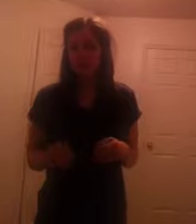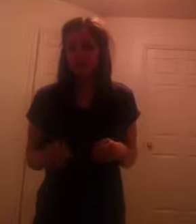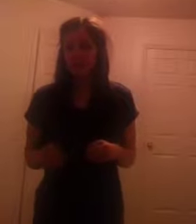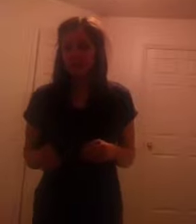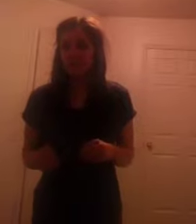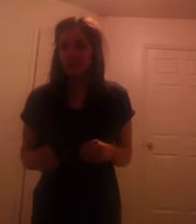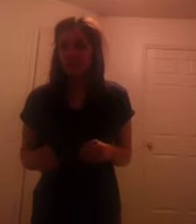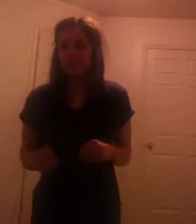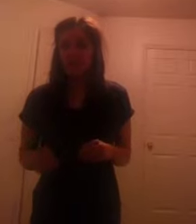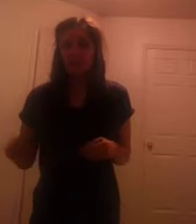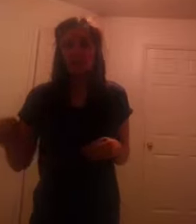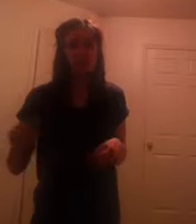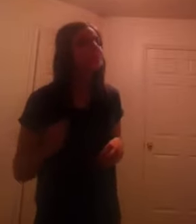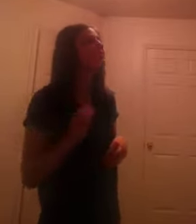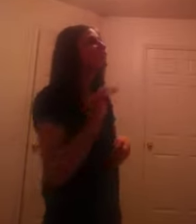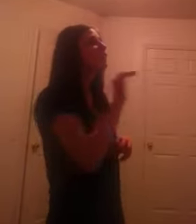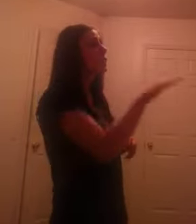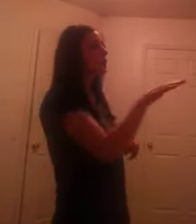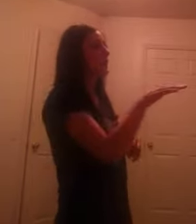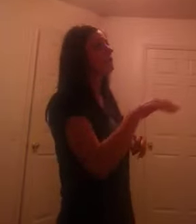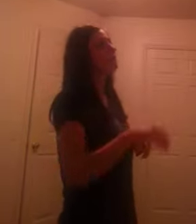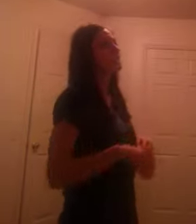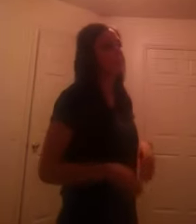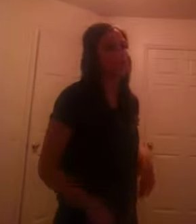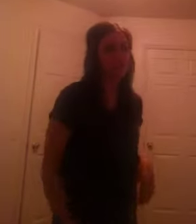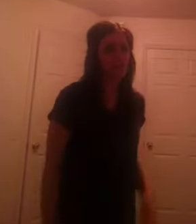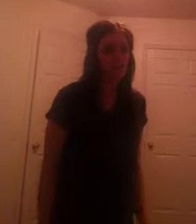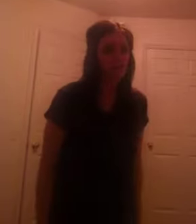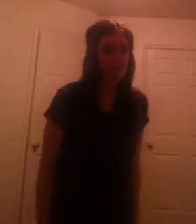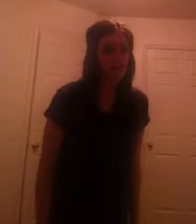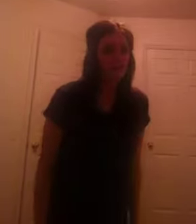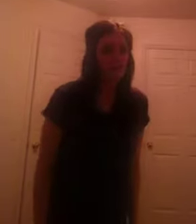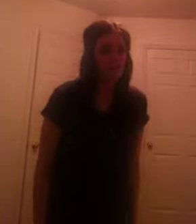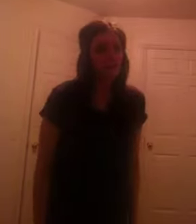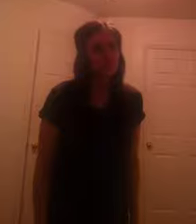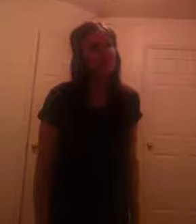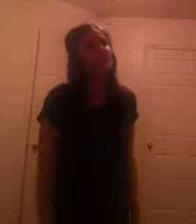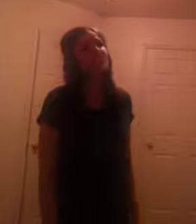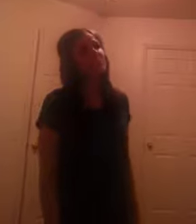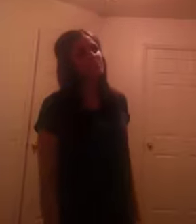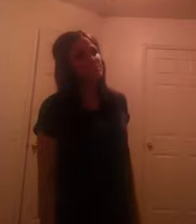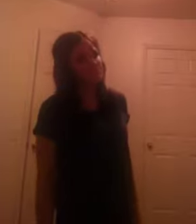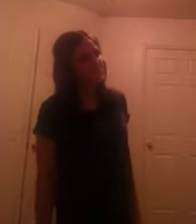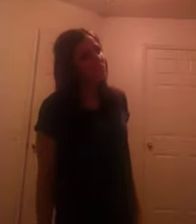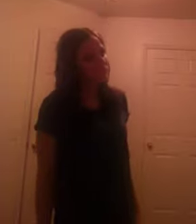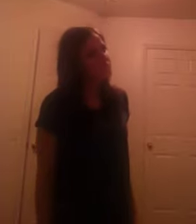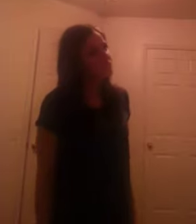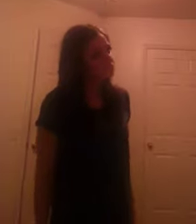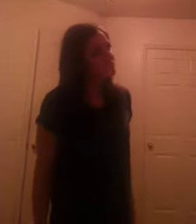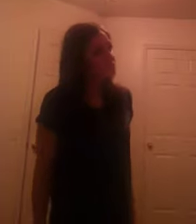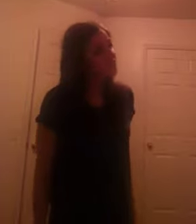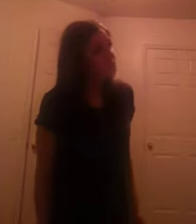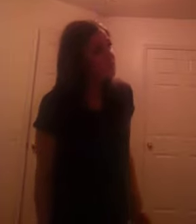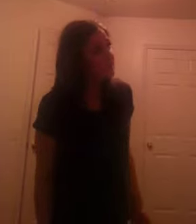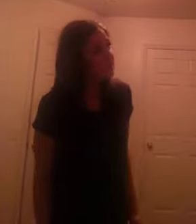couldn't stand up anymore took us 4 hours to get back to the car. Steve was quick,